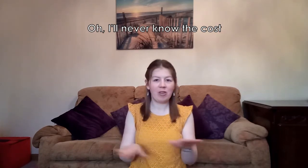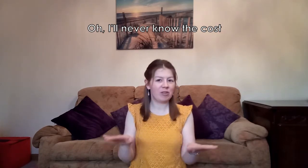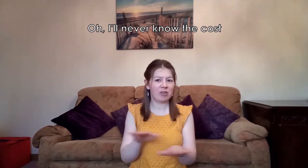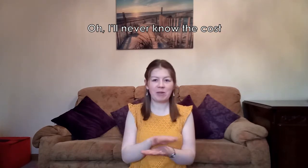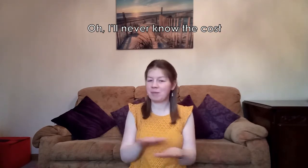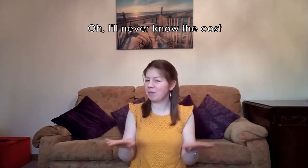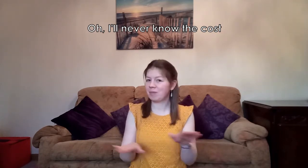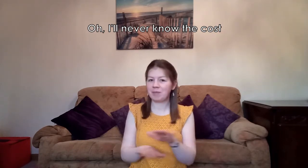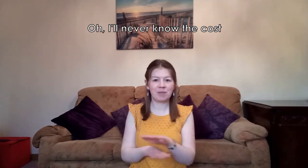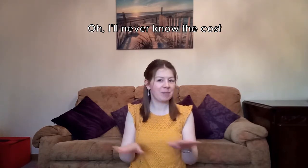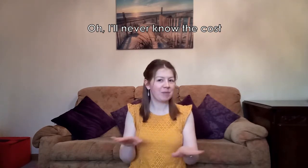cost.